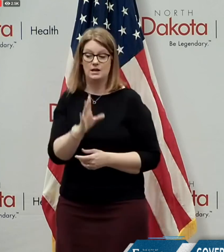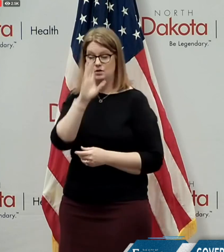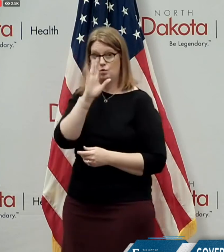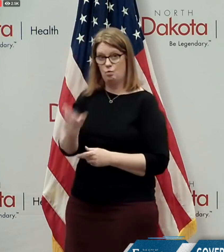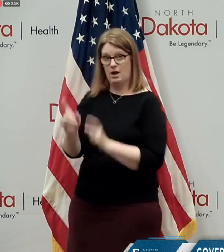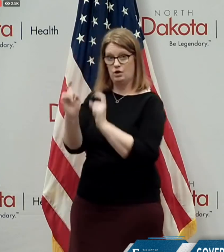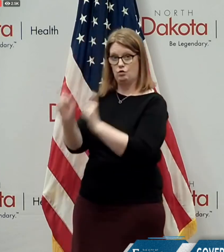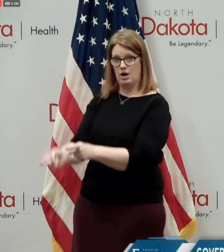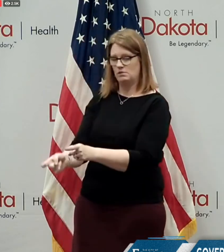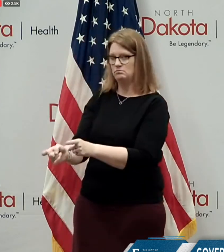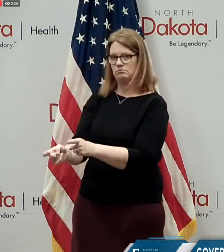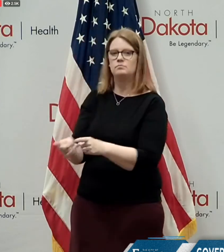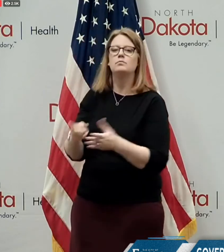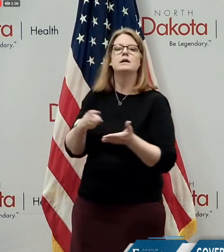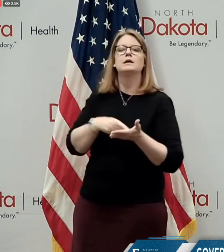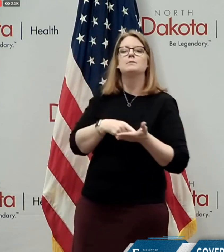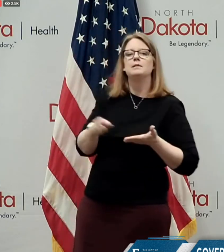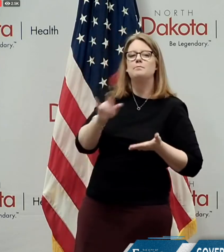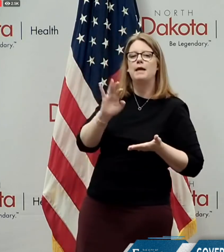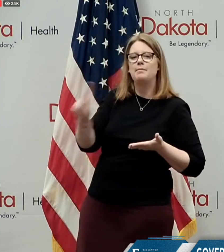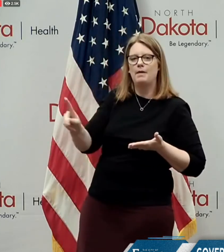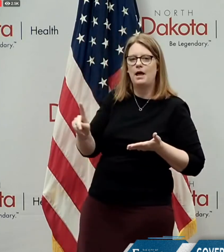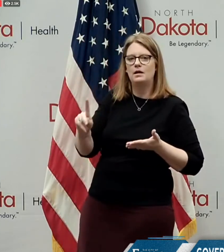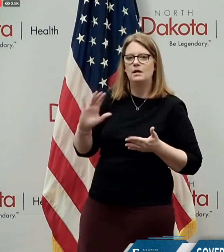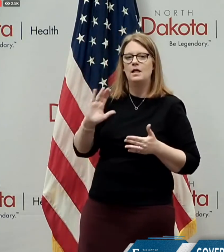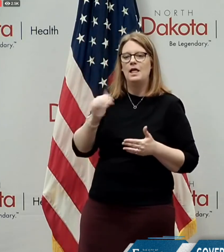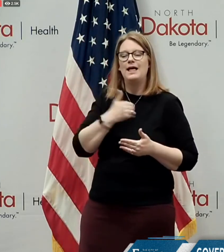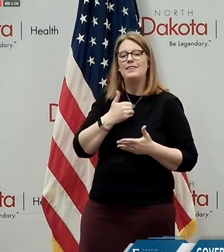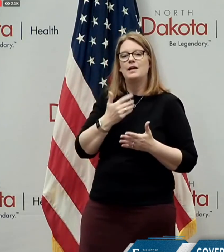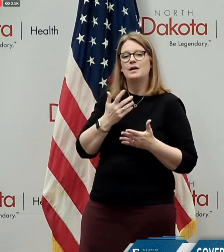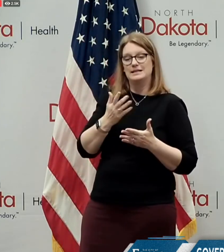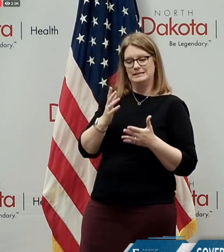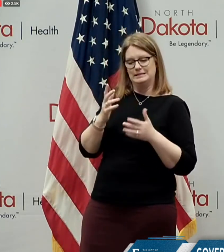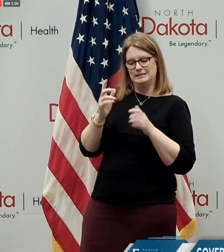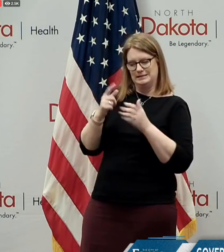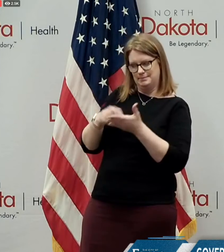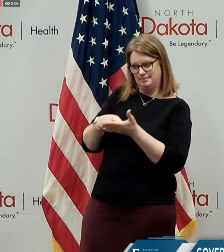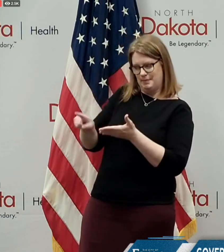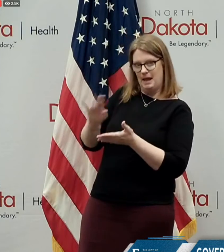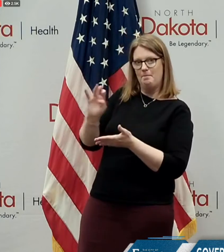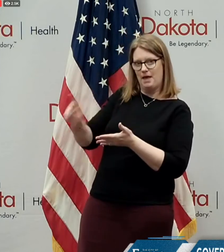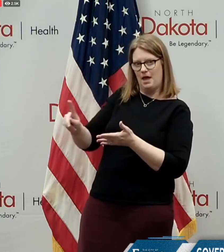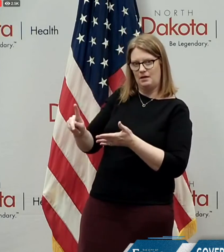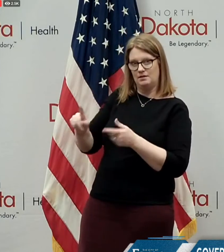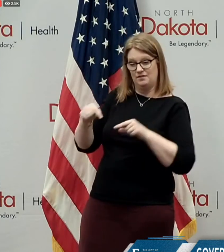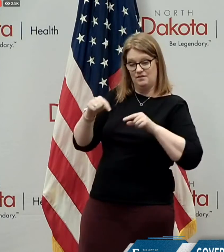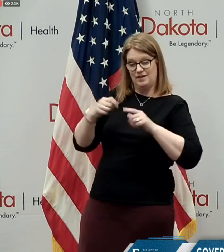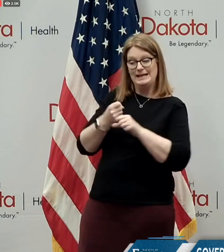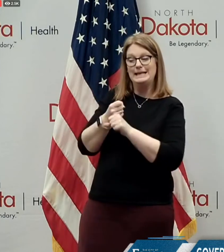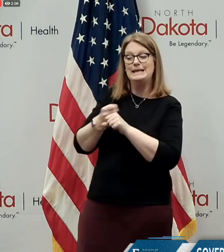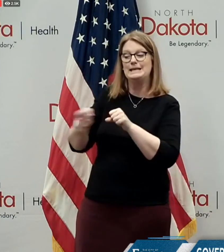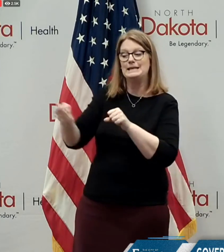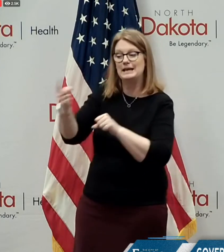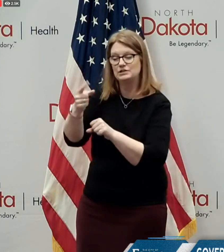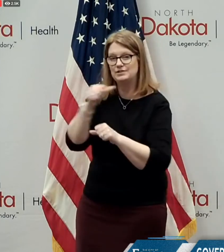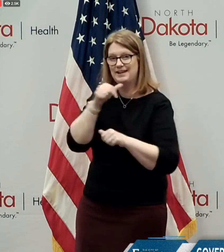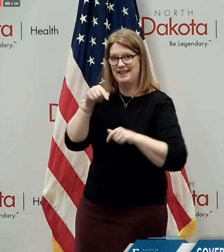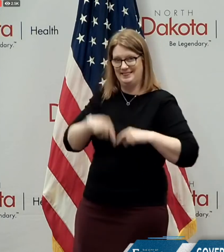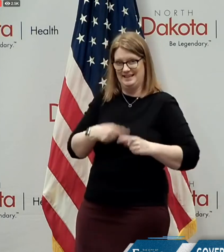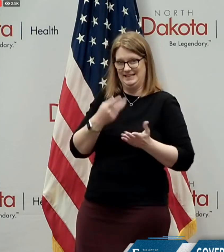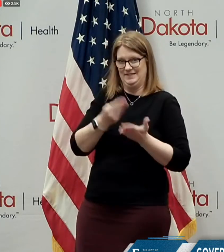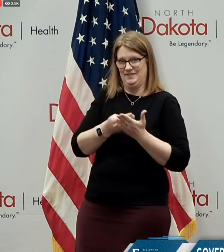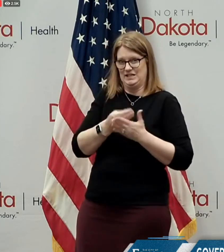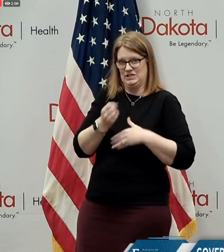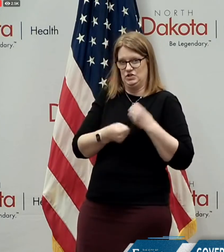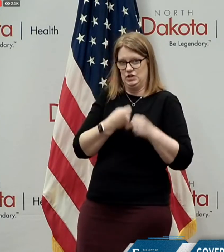grants. That allows us to do reimbursements in next fiscal year as opposed to this fiscal year, which essentially